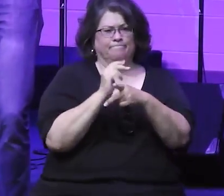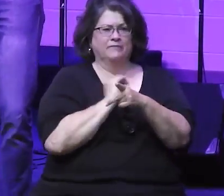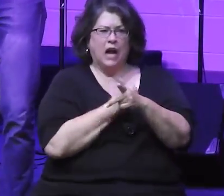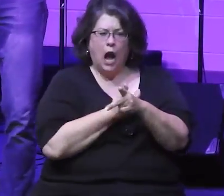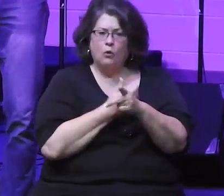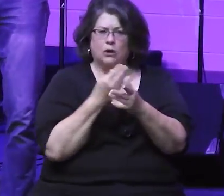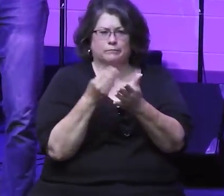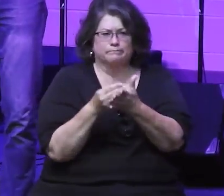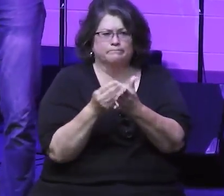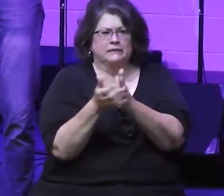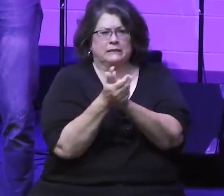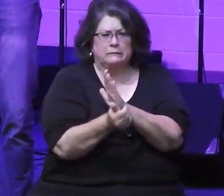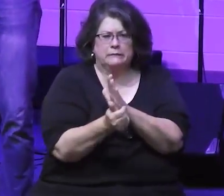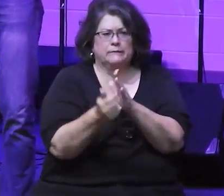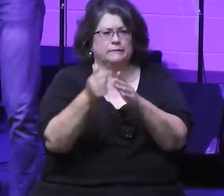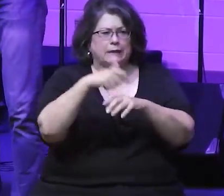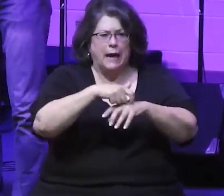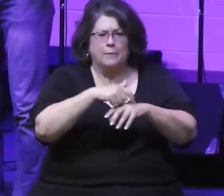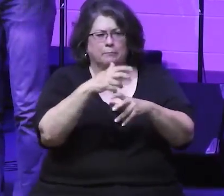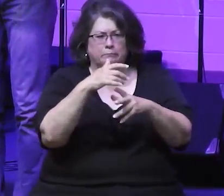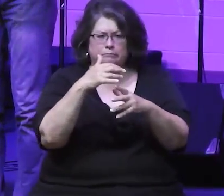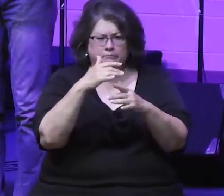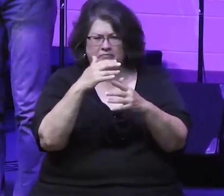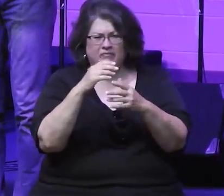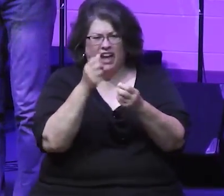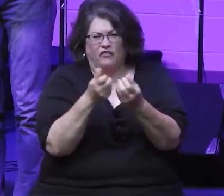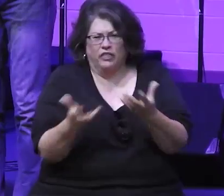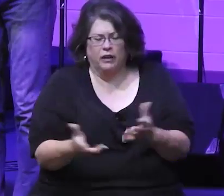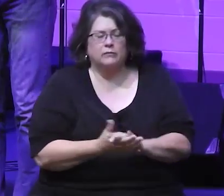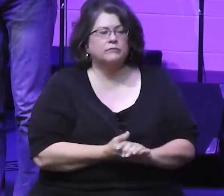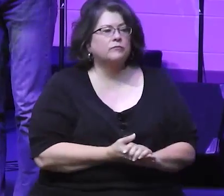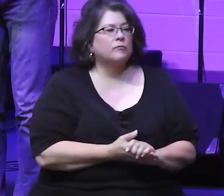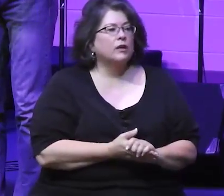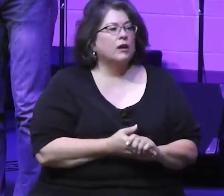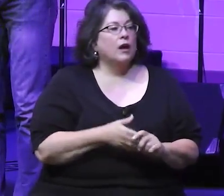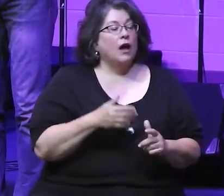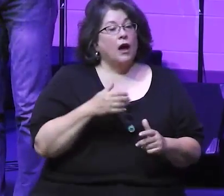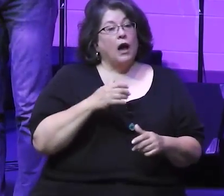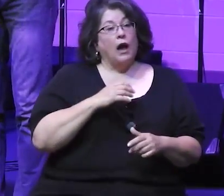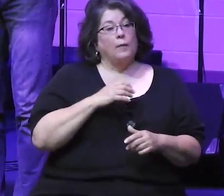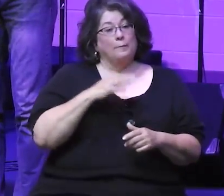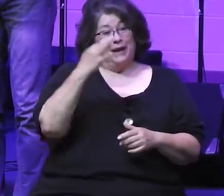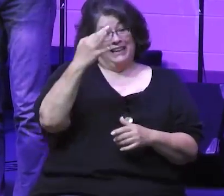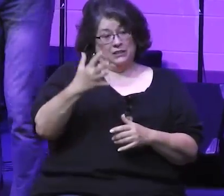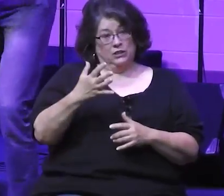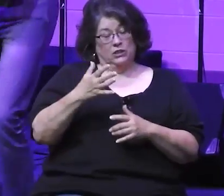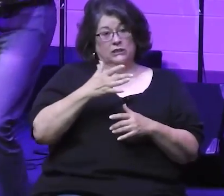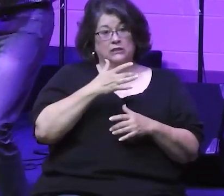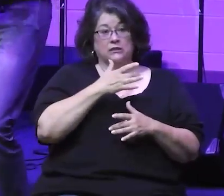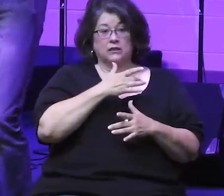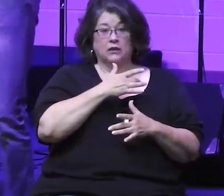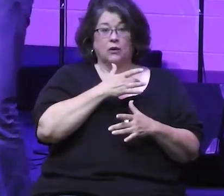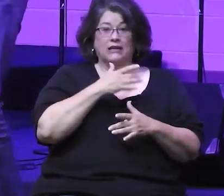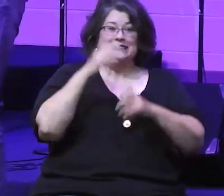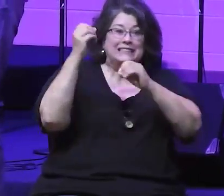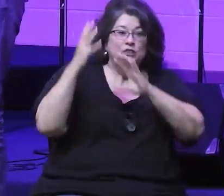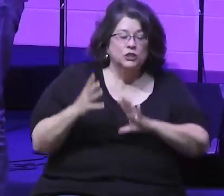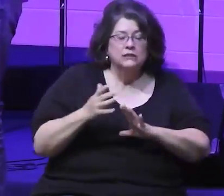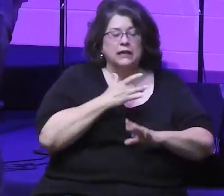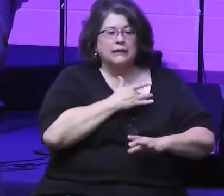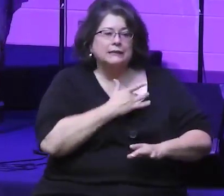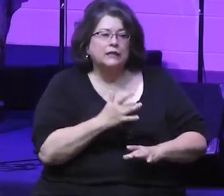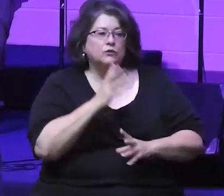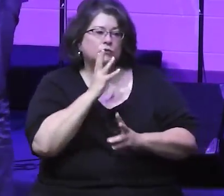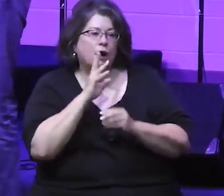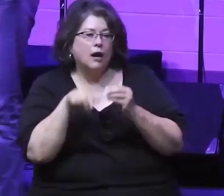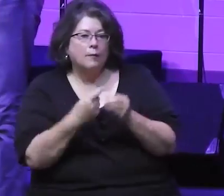us who are in occupational pastoral ministry, we're kind of focusing down on one area, and it means money. Hey, we've got a plot of land